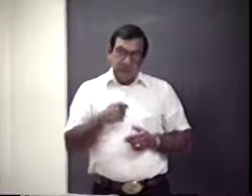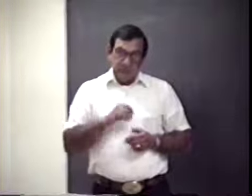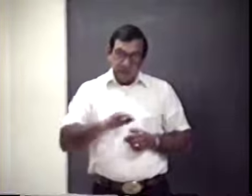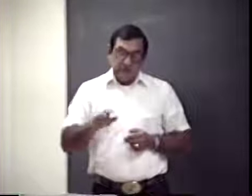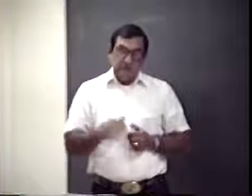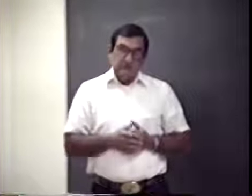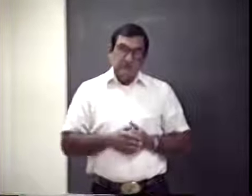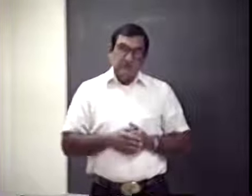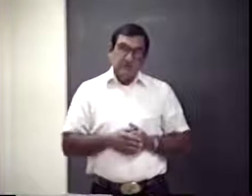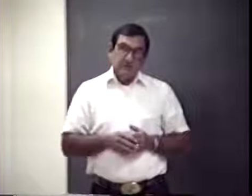it's good.